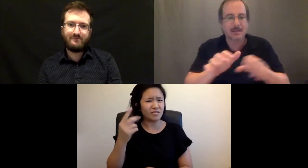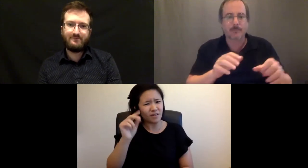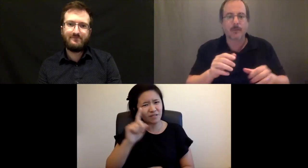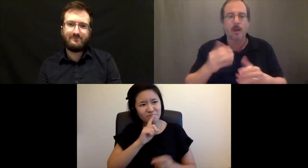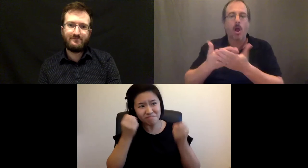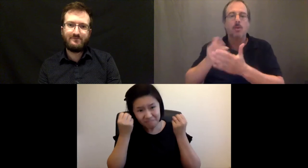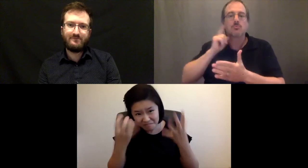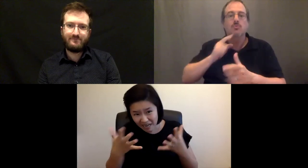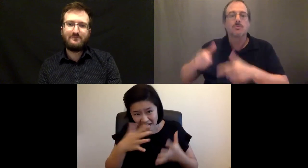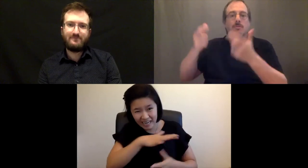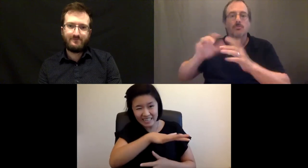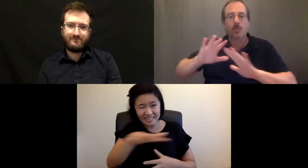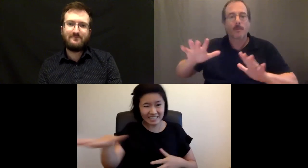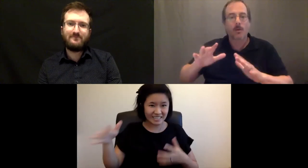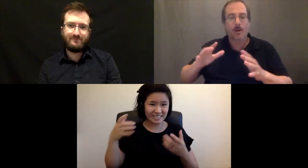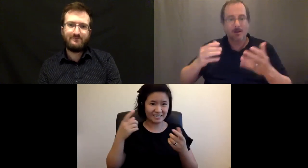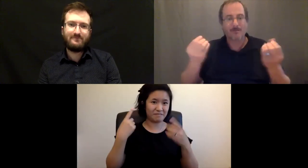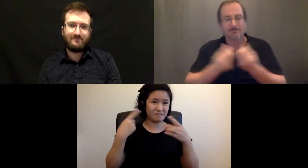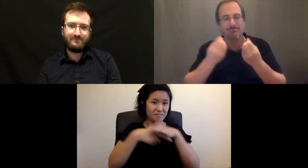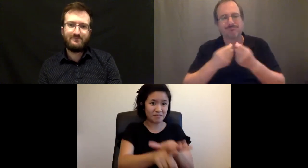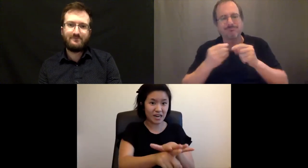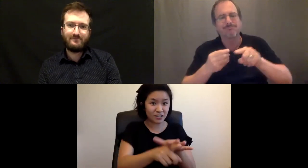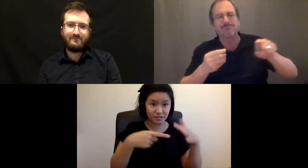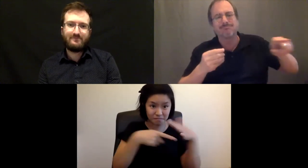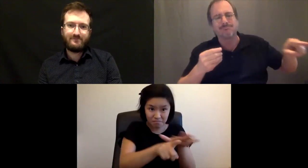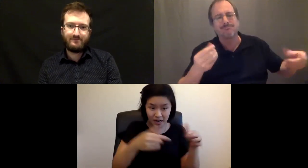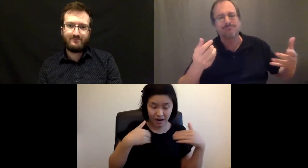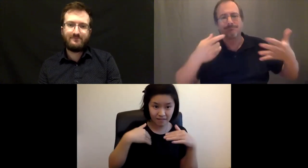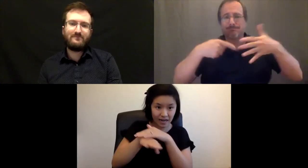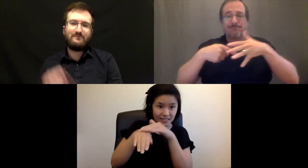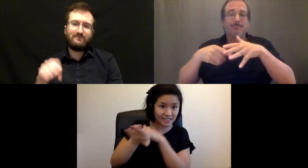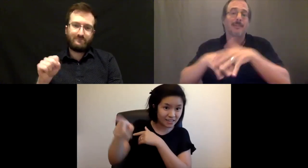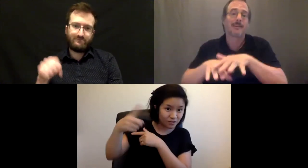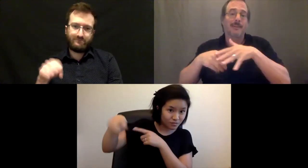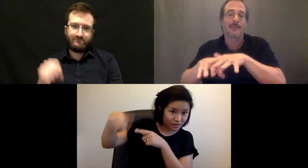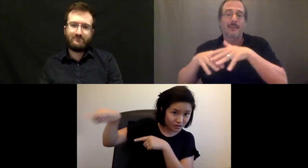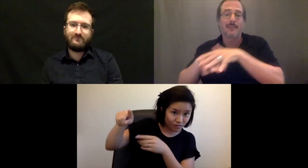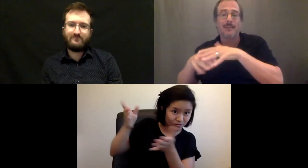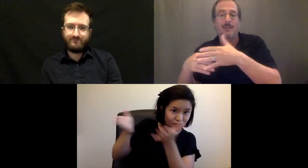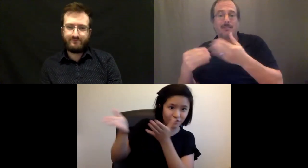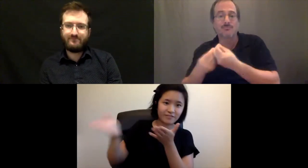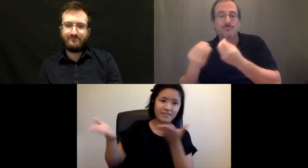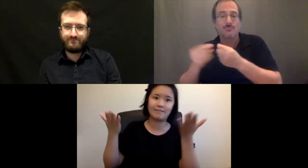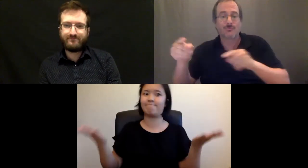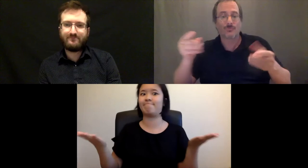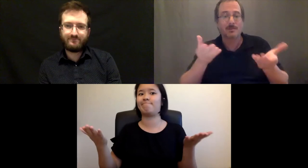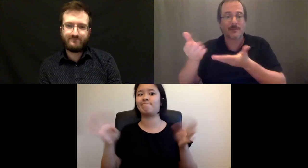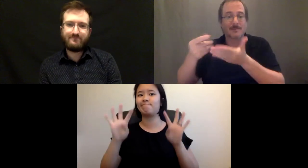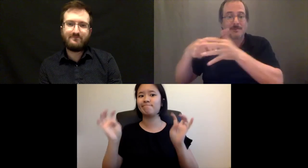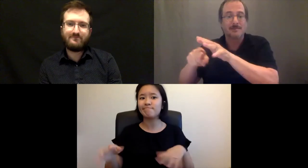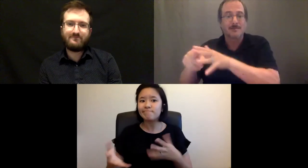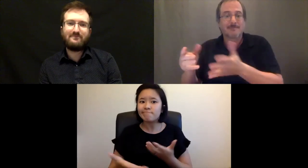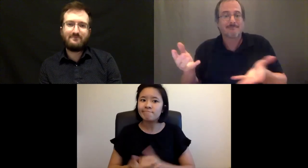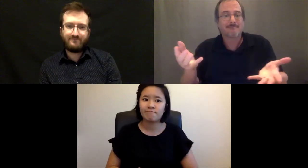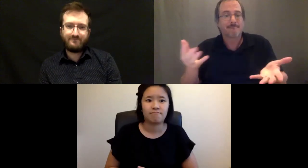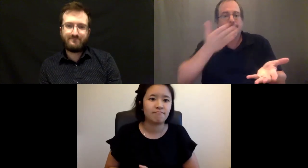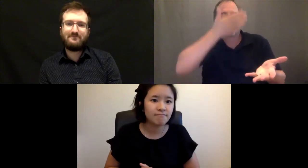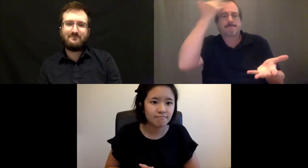reach out. And we can't just be reaching out to the provincial and demonstration schools. There's a lot of deaf and hard of hearing youth